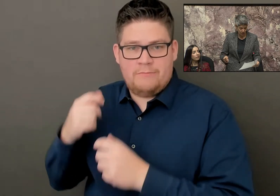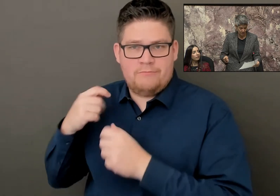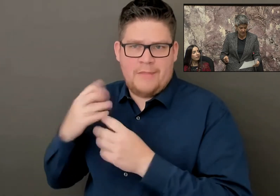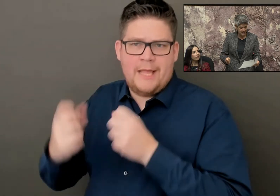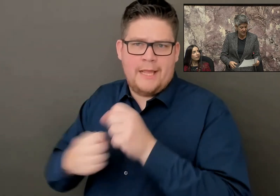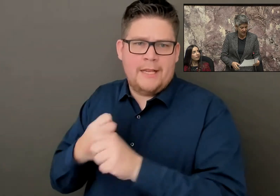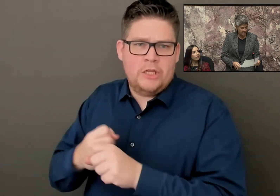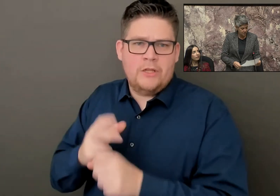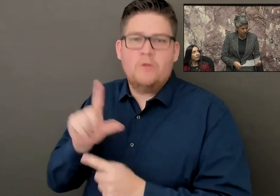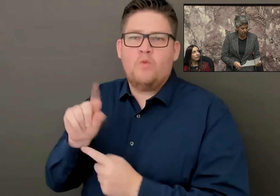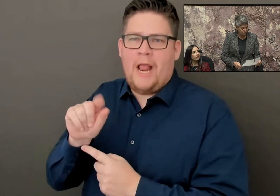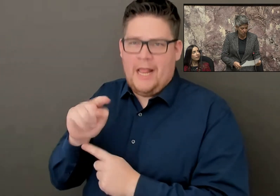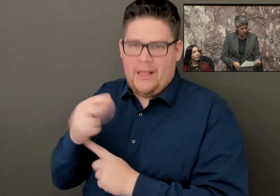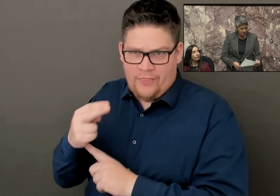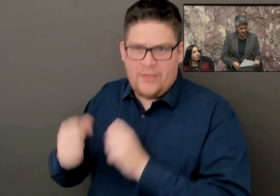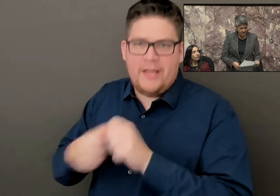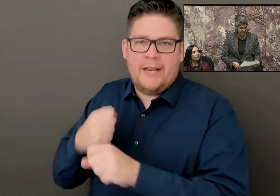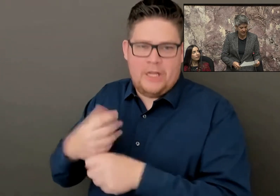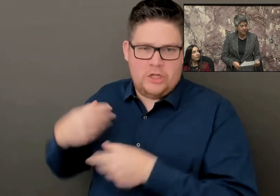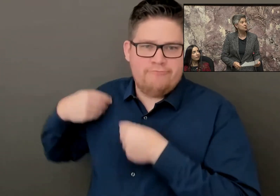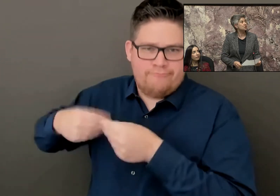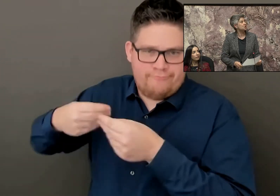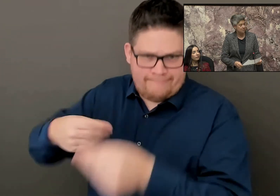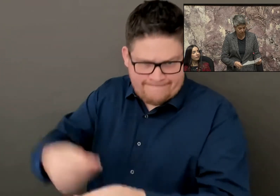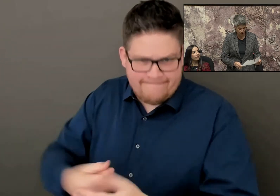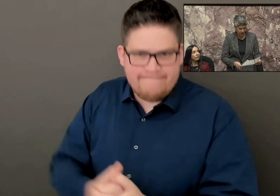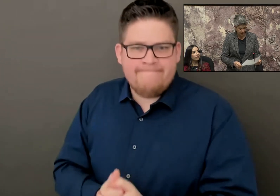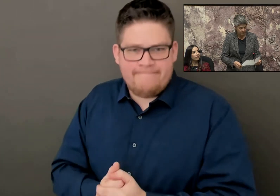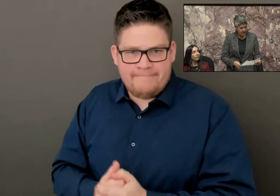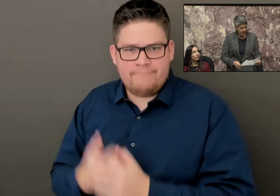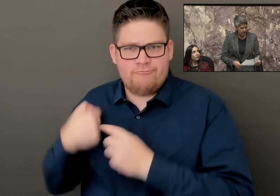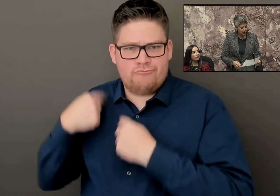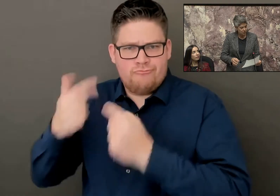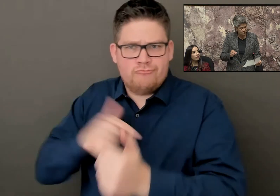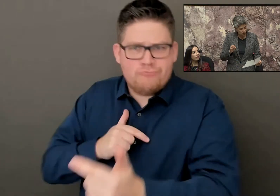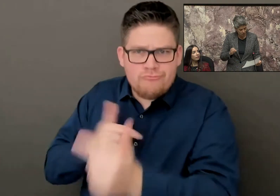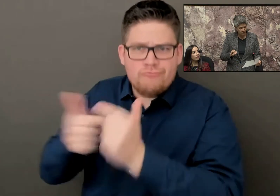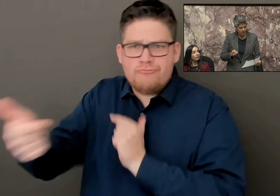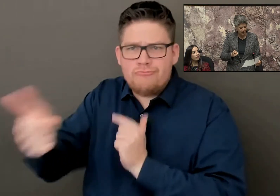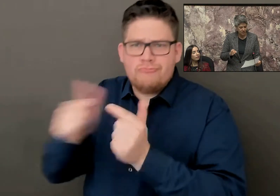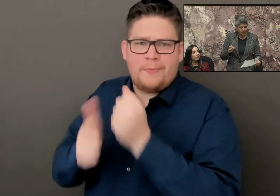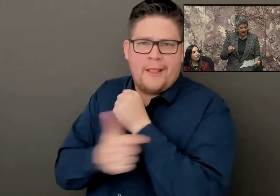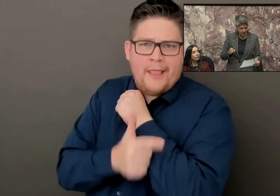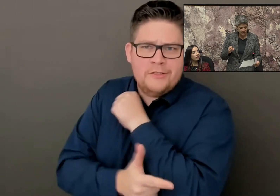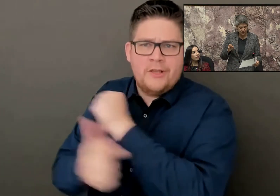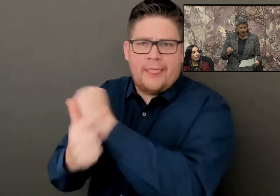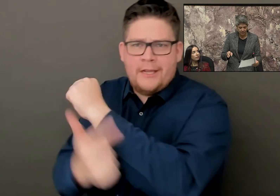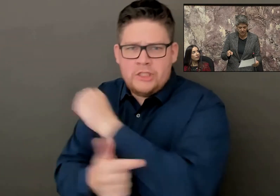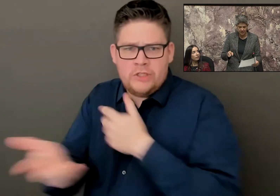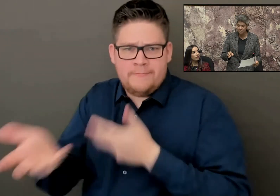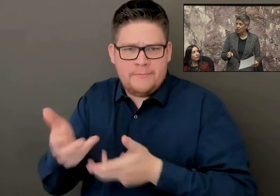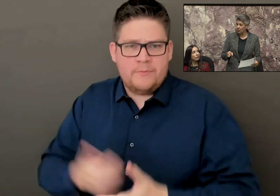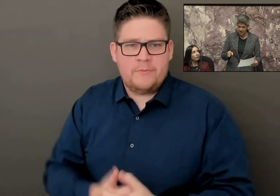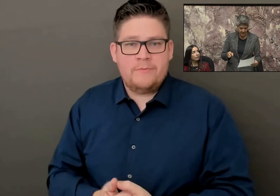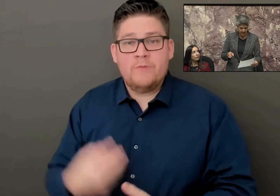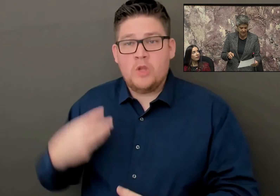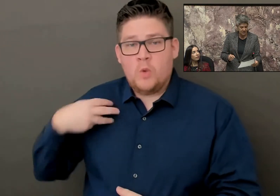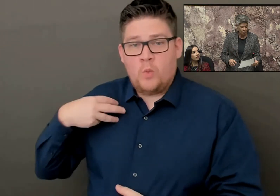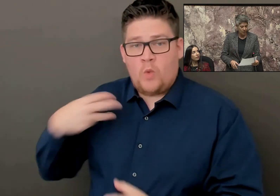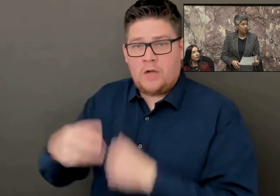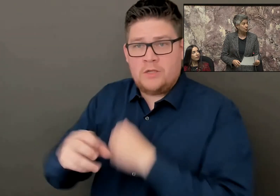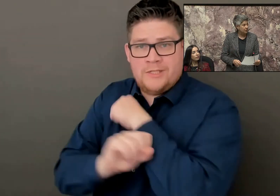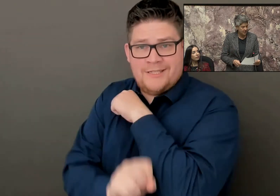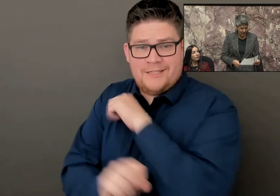our Parliament, and as part of the Washington State internship program, their interns work for members of the House of Representatives or